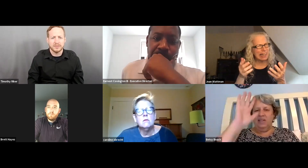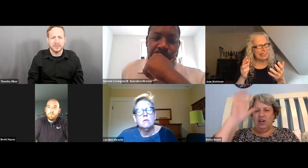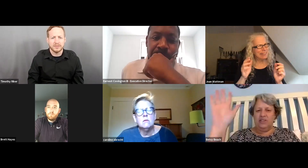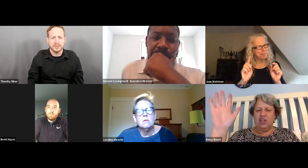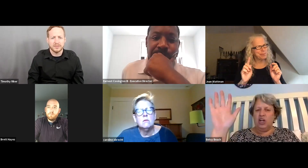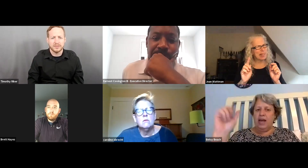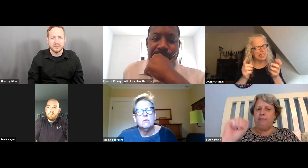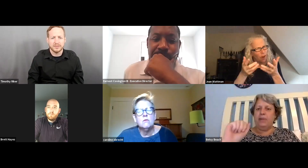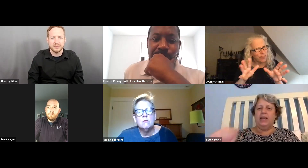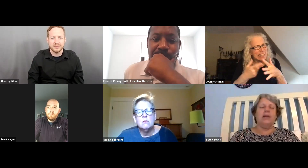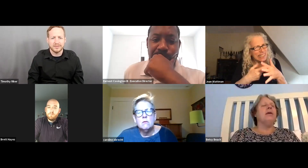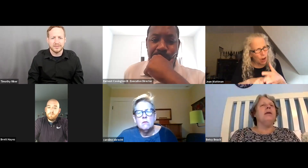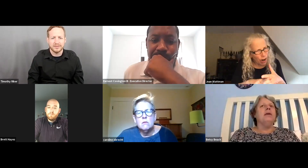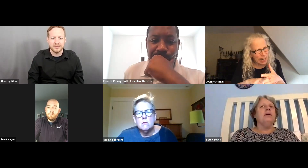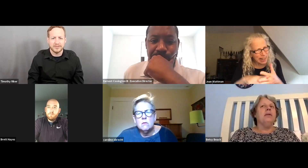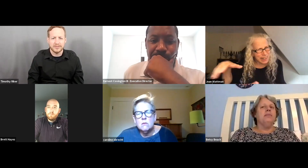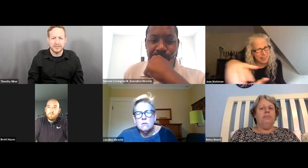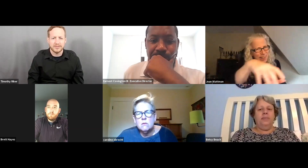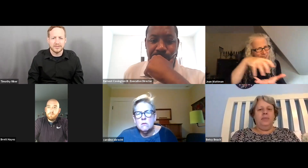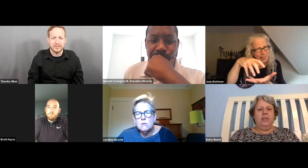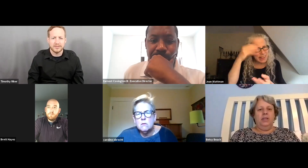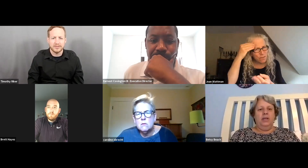Is it already started happening?